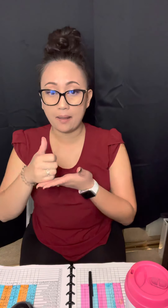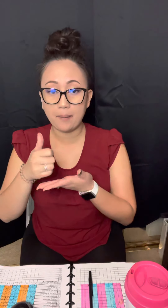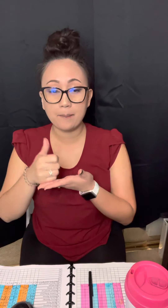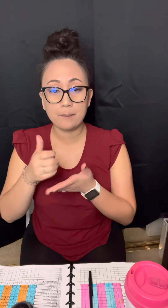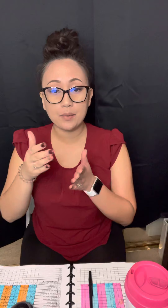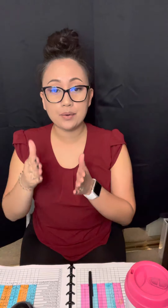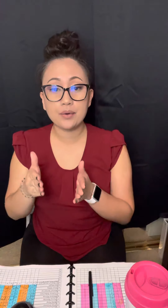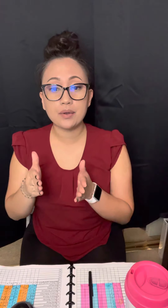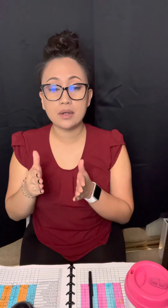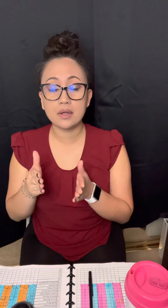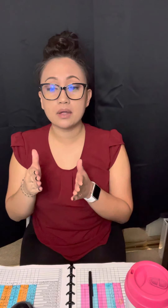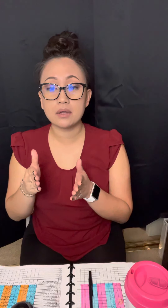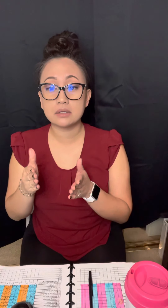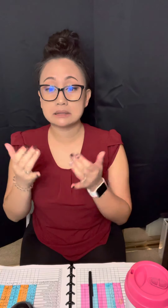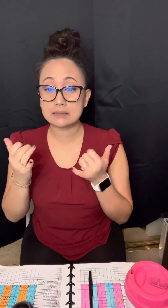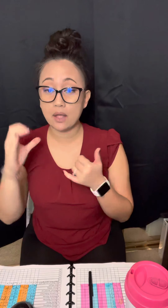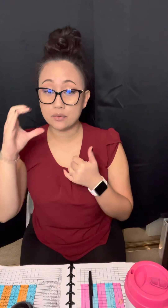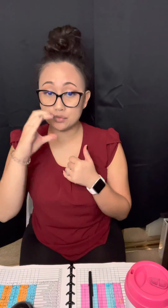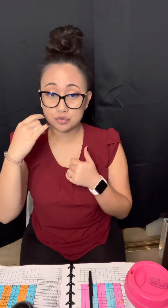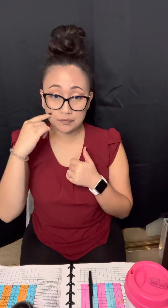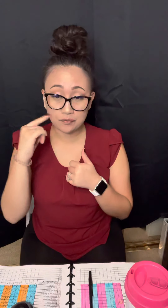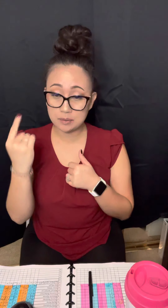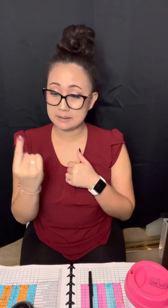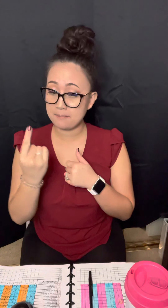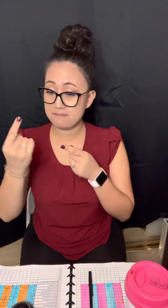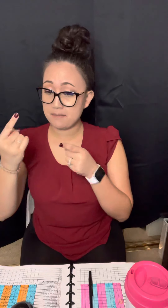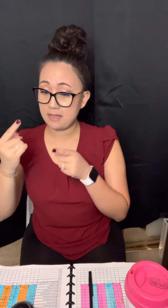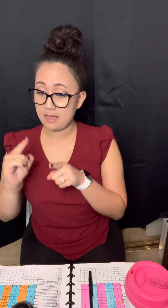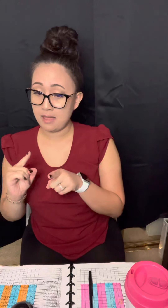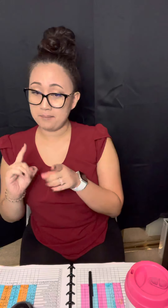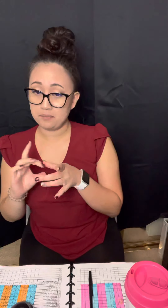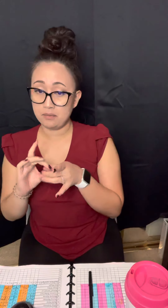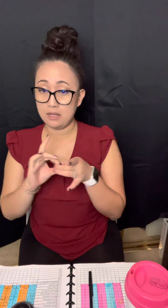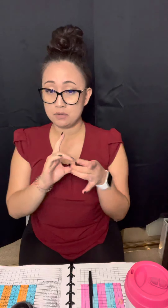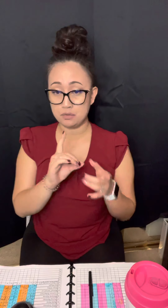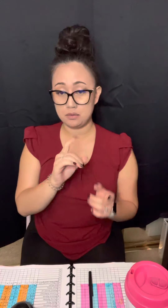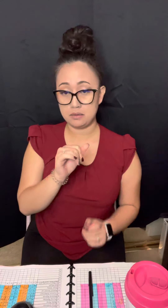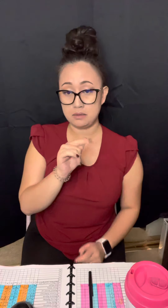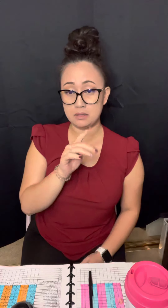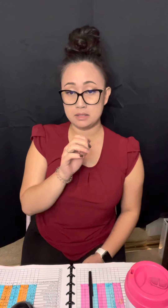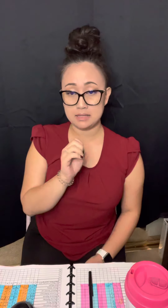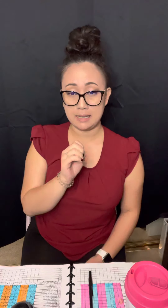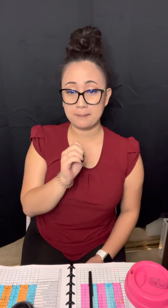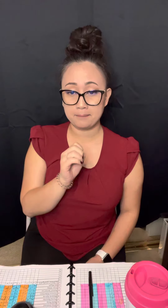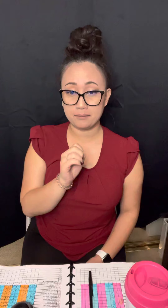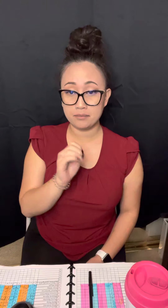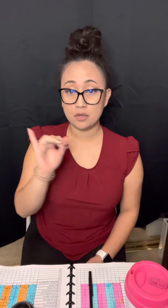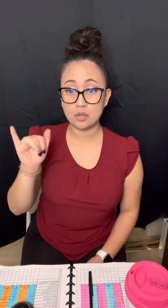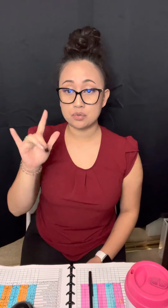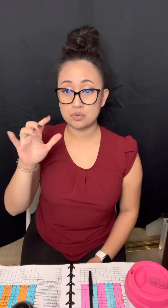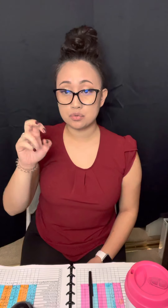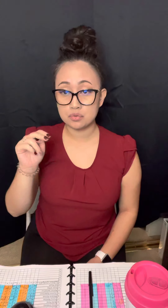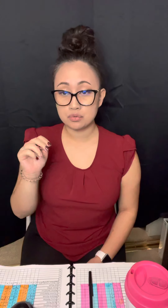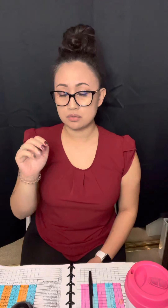happened on a date and what happened on that date. Juliet, go ahead.